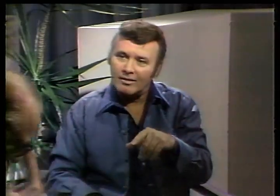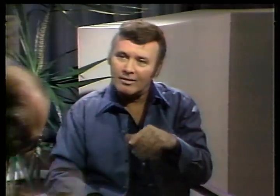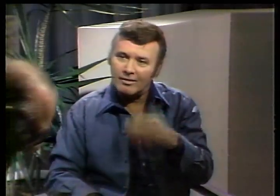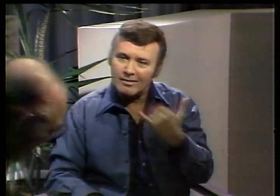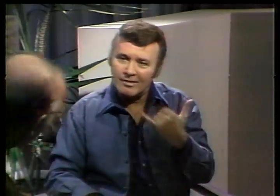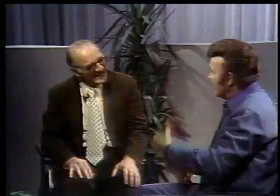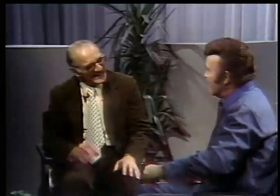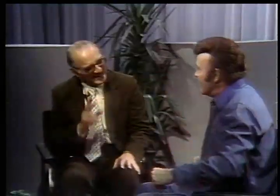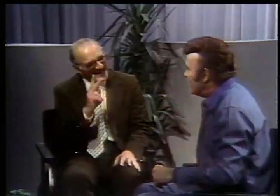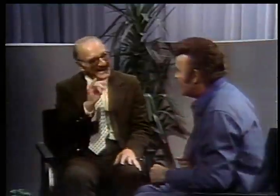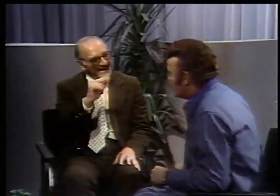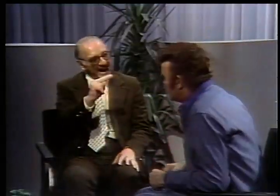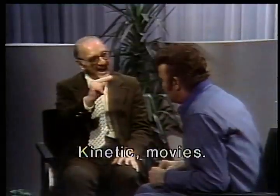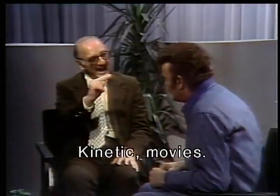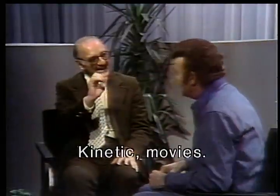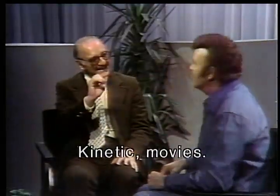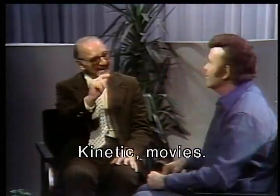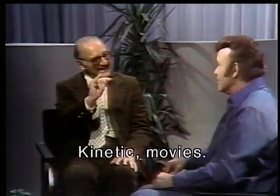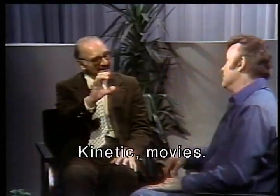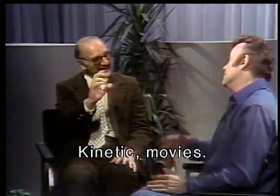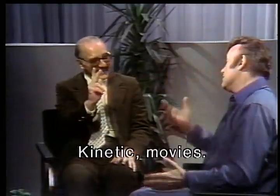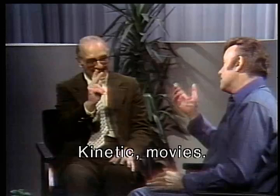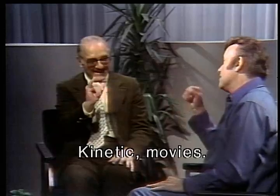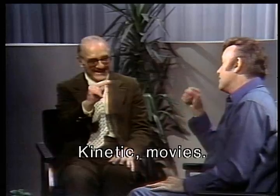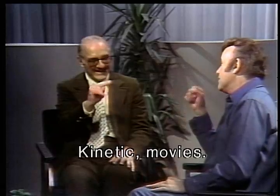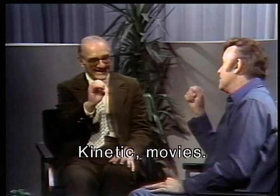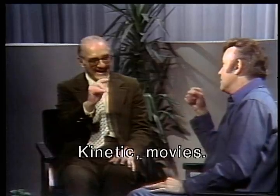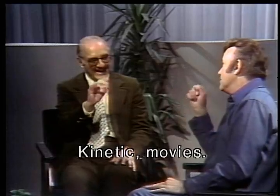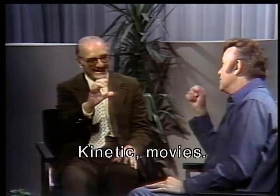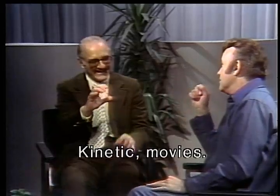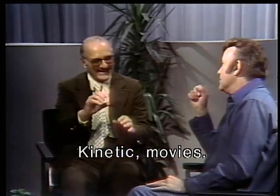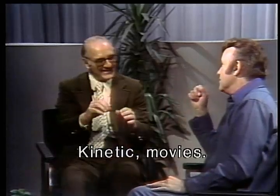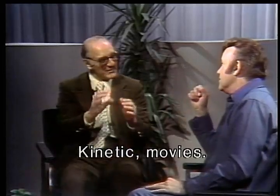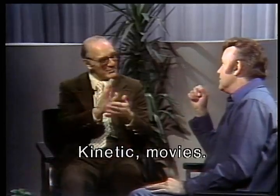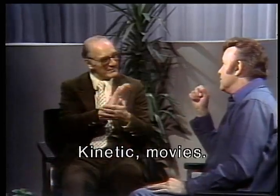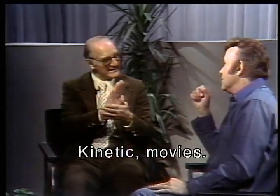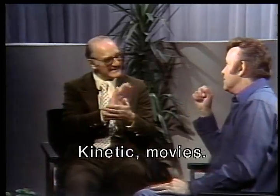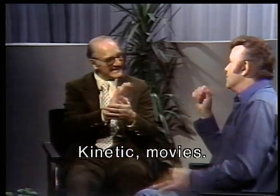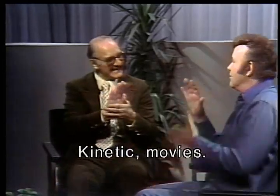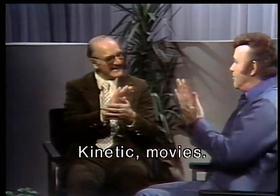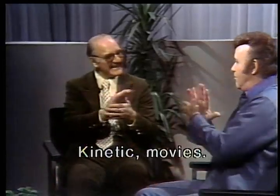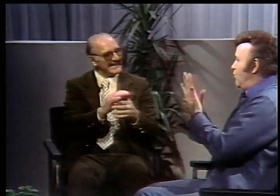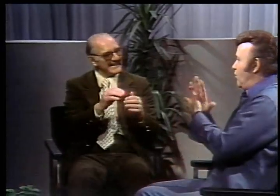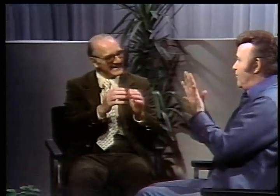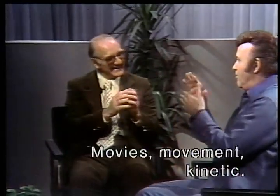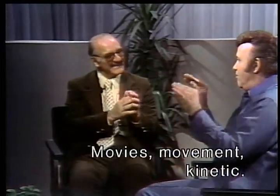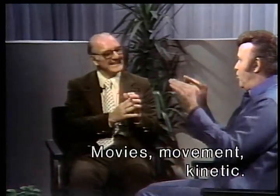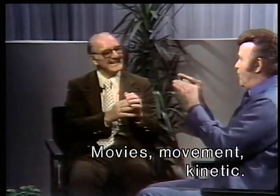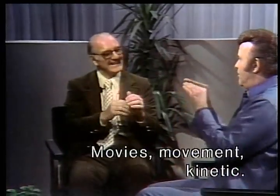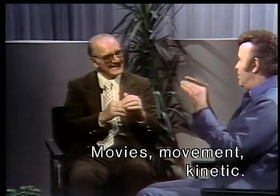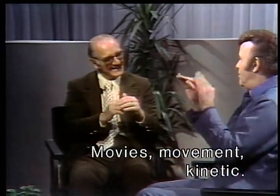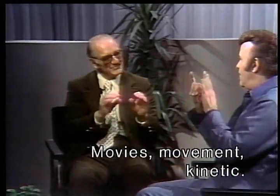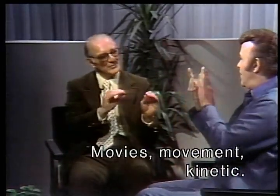Say, kinetic, kinetic, for movies. Yeah, yeah, yeah,